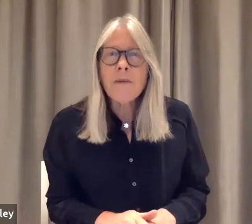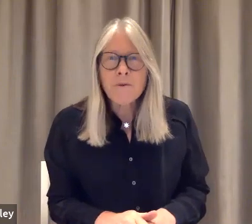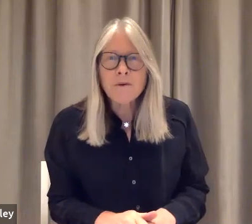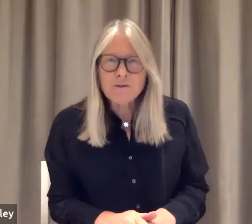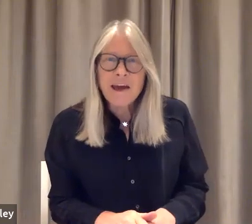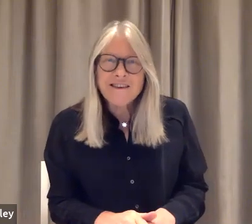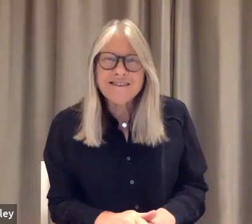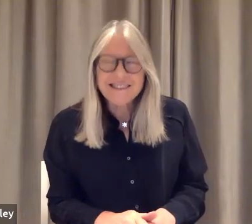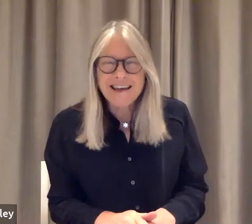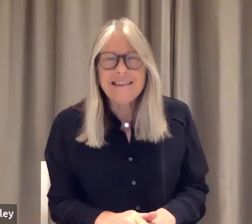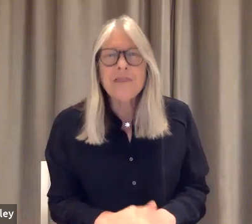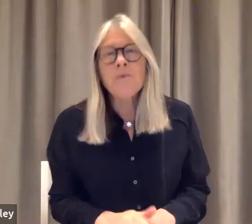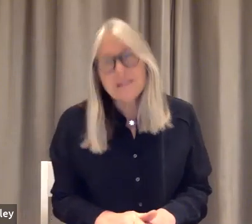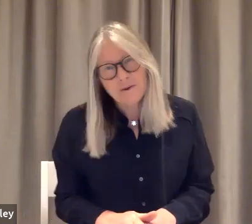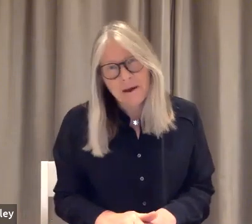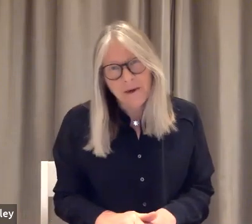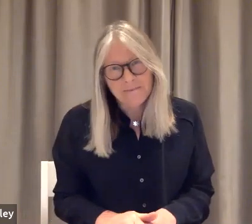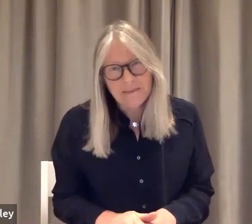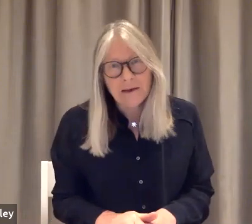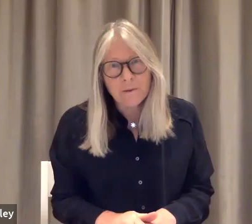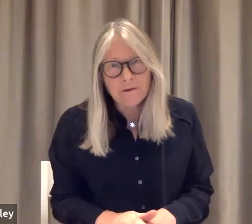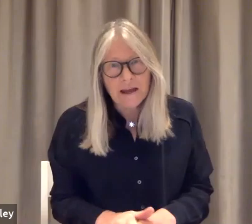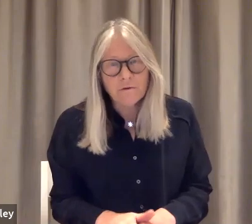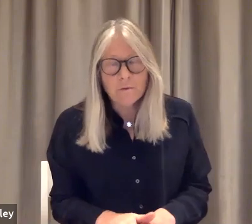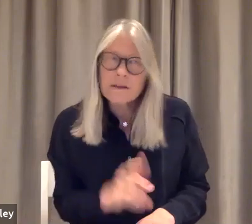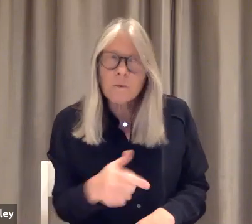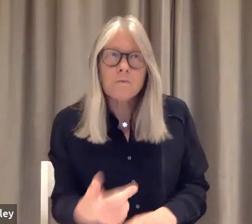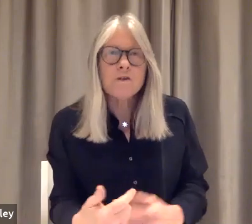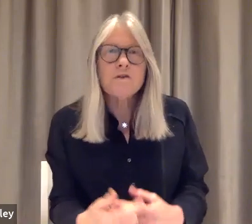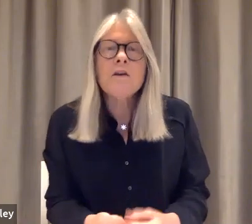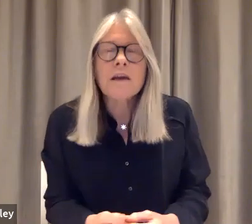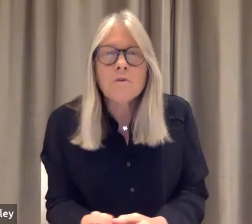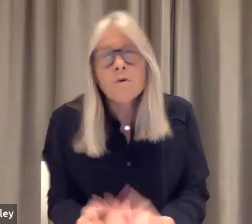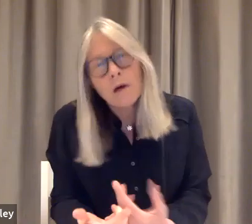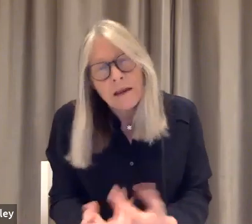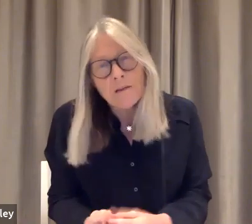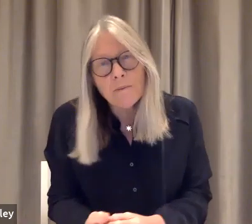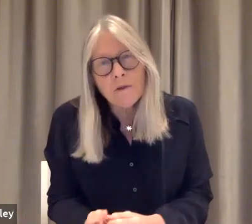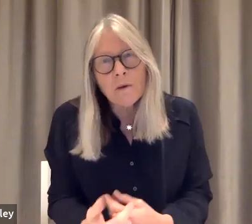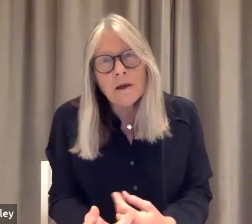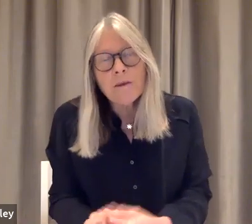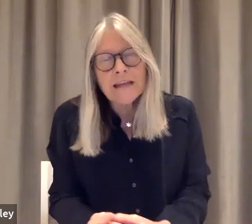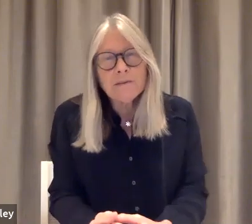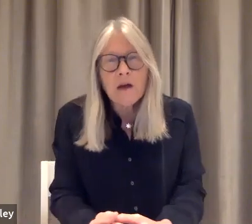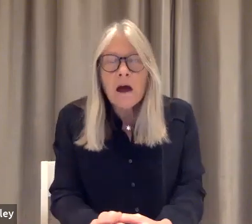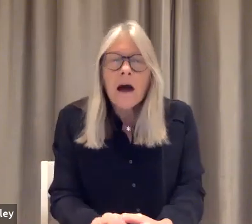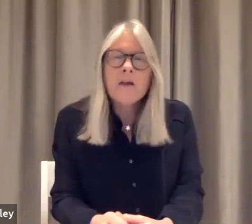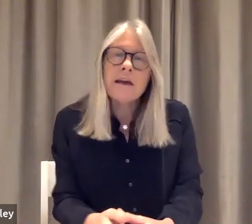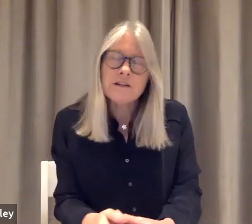remember which way you do a sign and then always do it that way. That will be really helpful because what children are looking for and other people that we're communicating with are looking at the shape